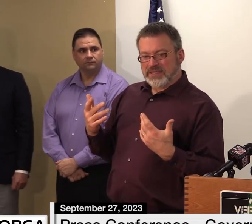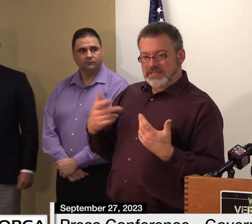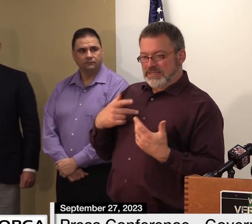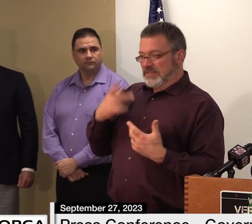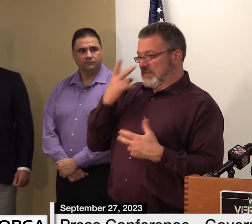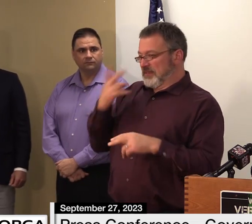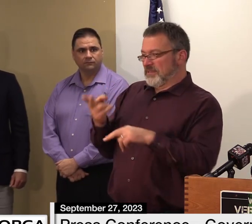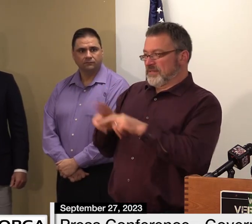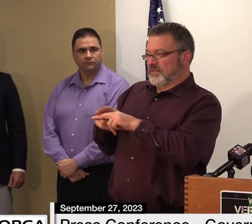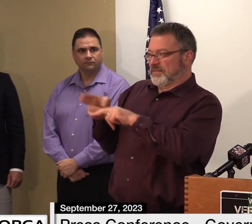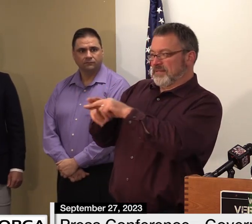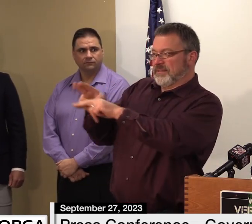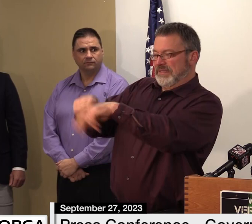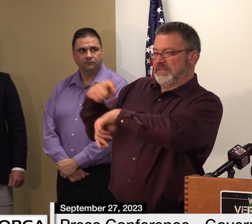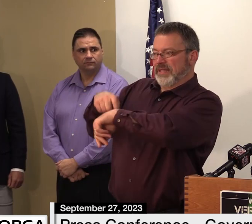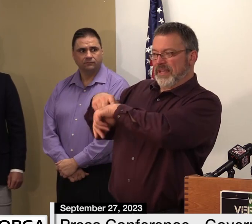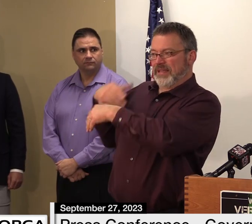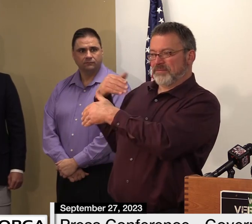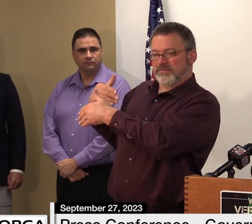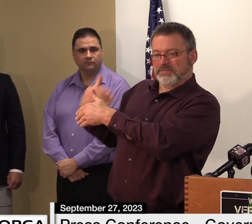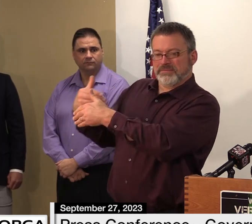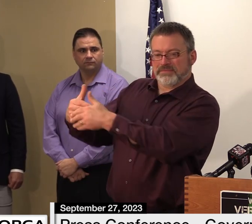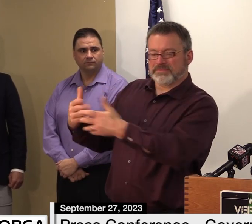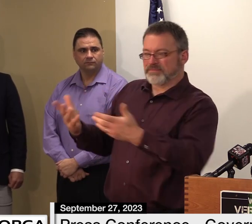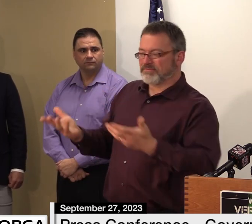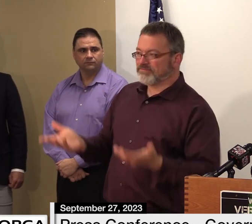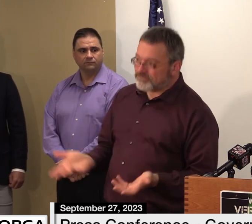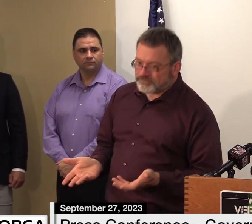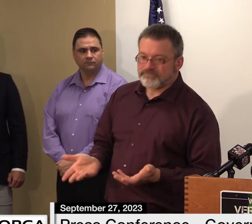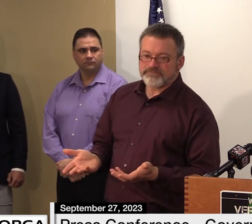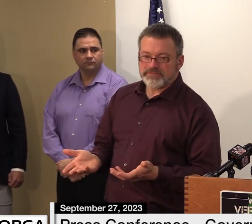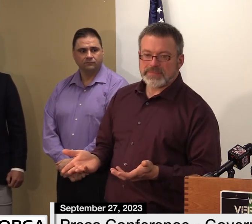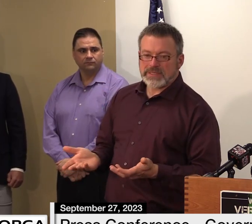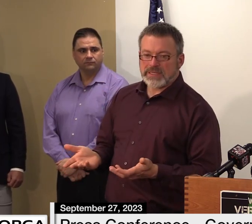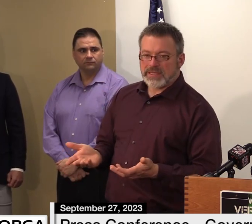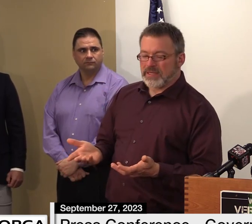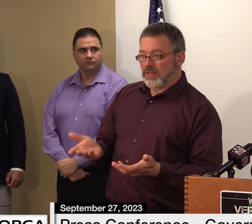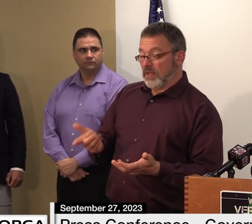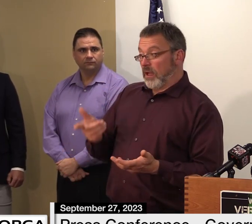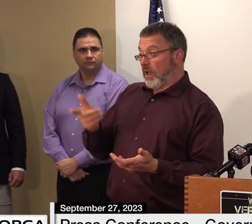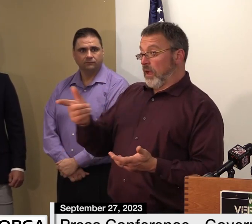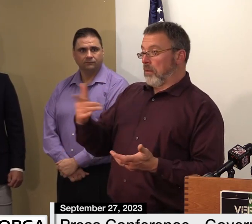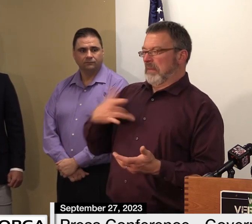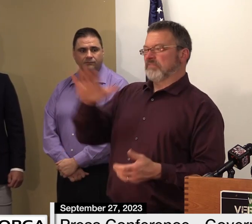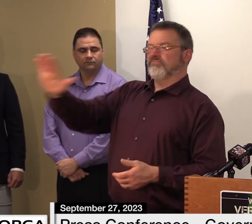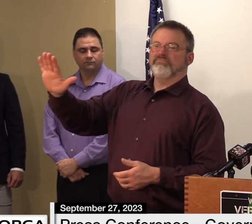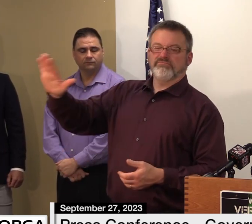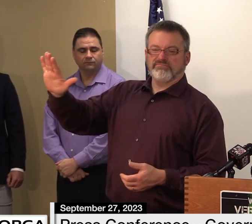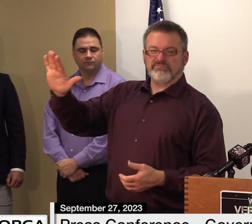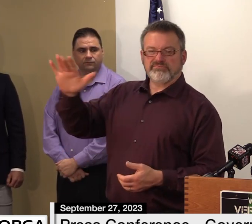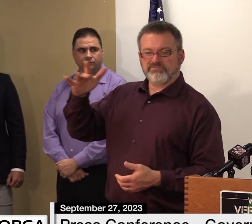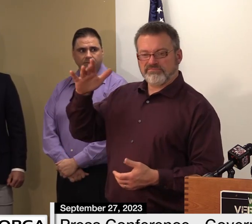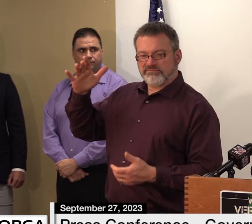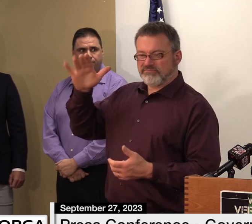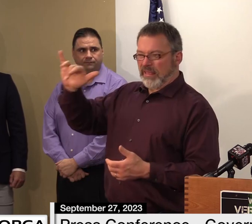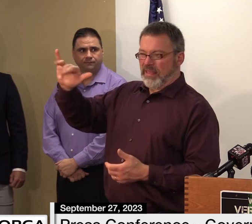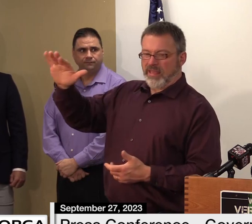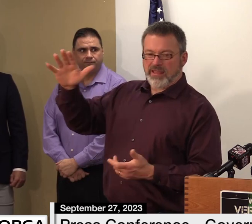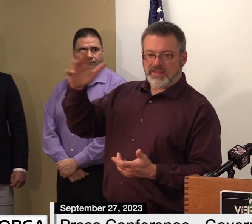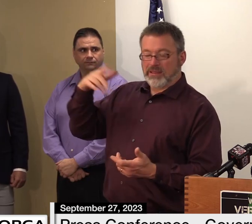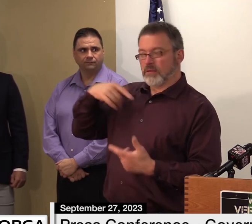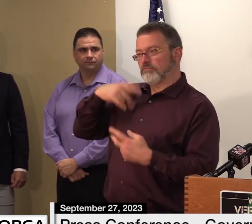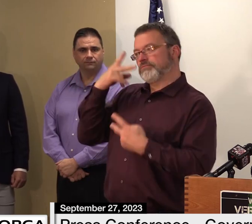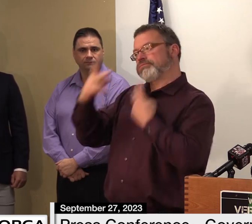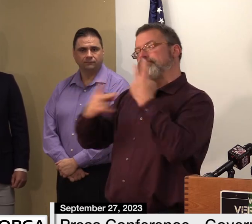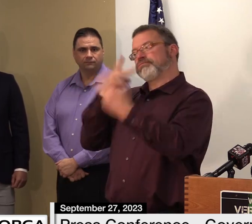time. And it's not unusual, at least in the last decade, to see the threats